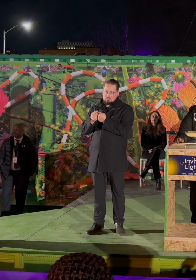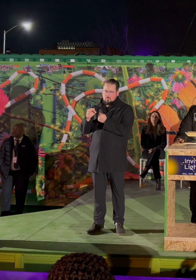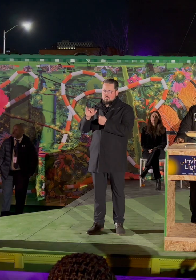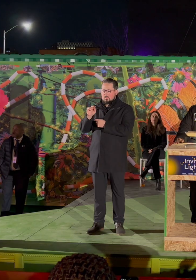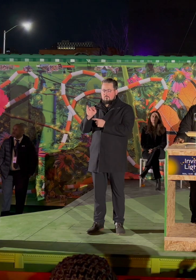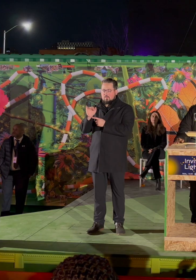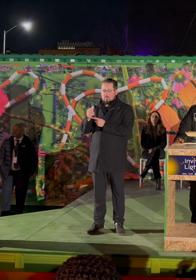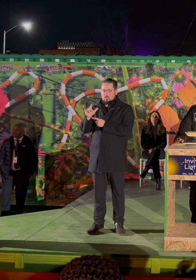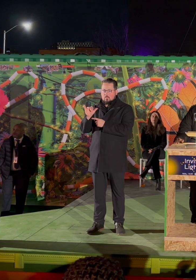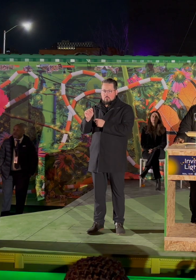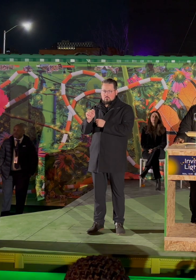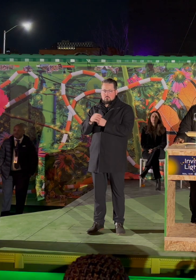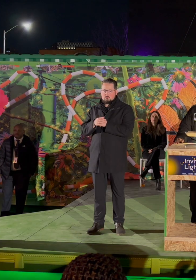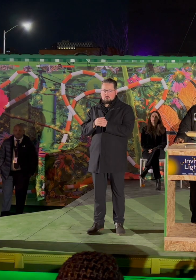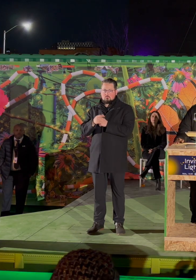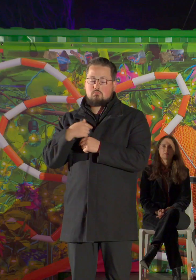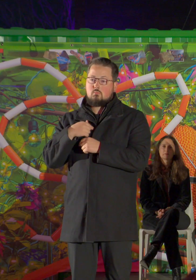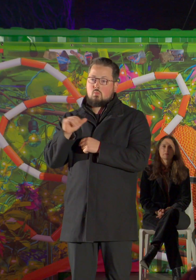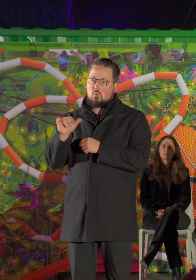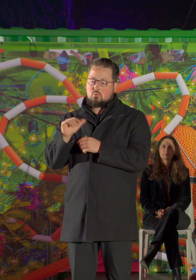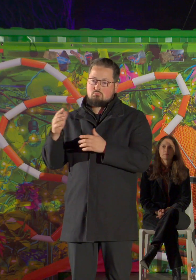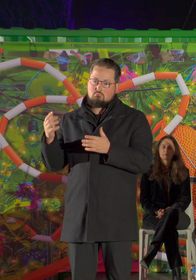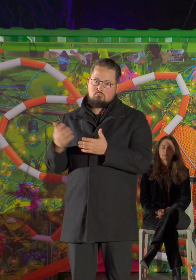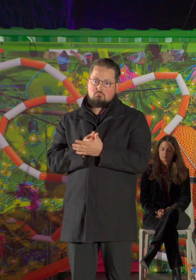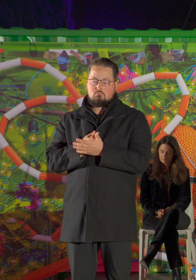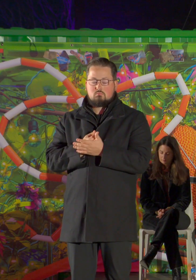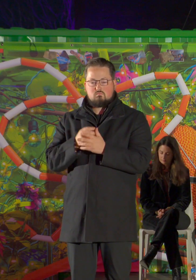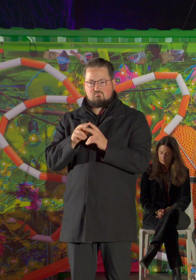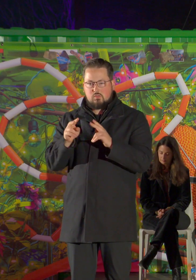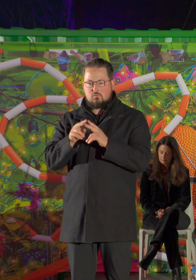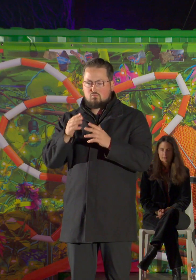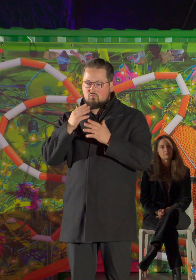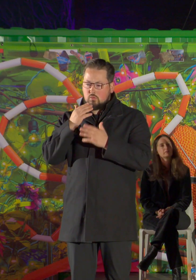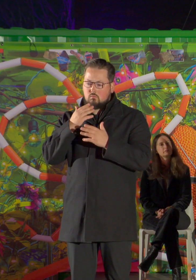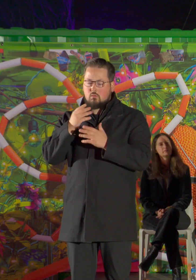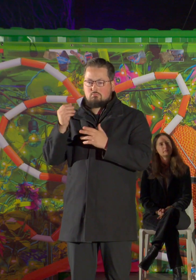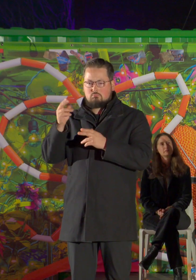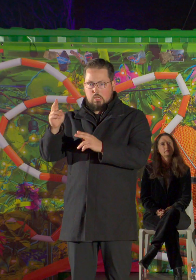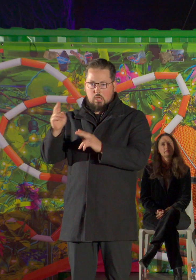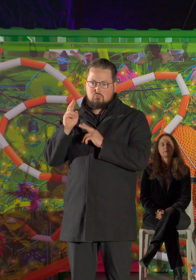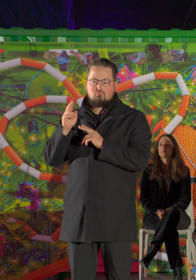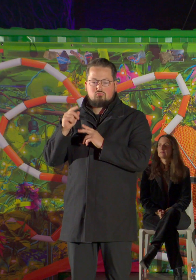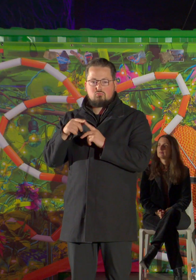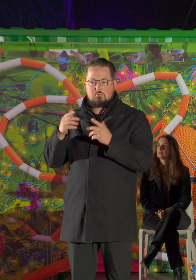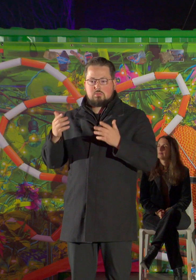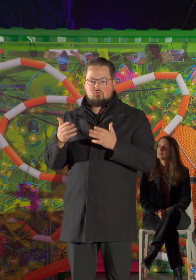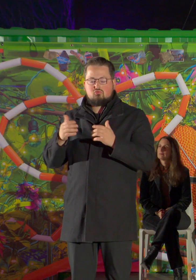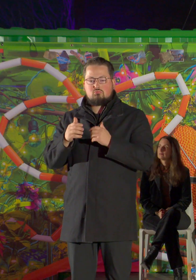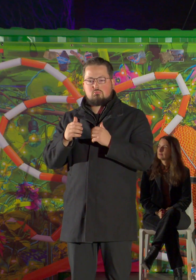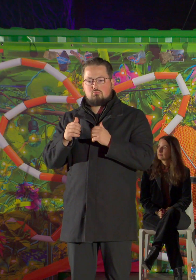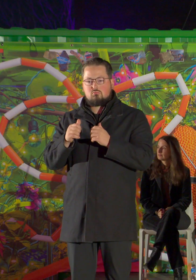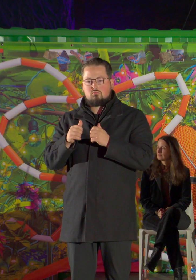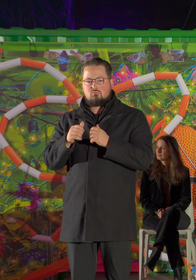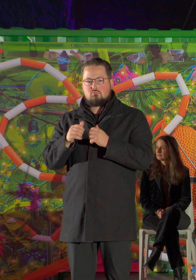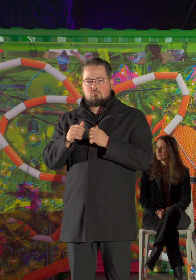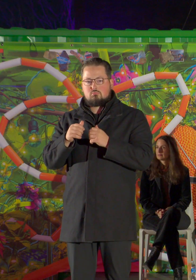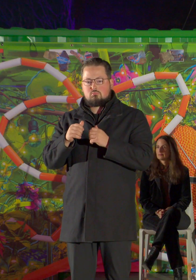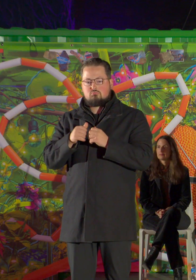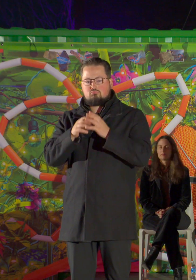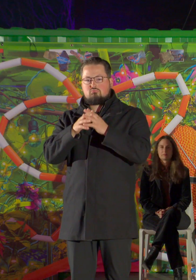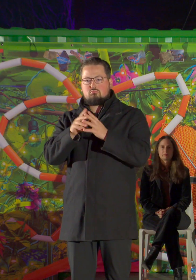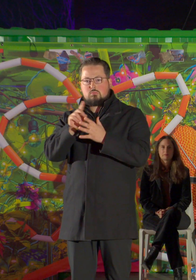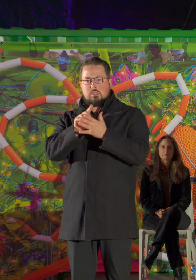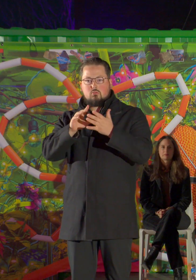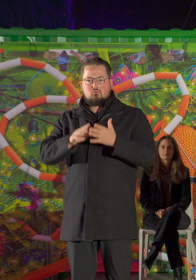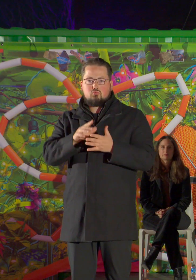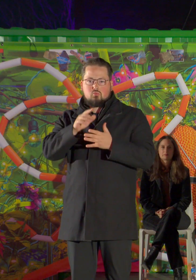Light. I am also very much grateful and honored to be the curator chosen to